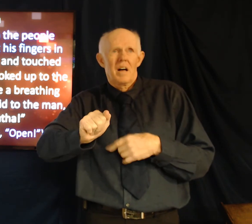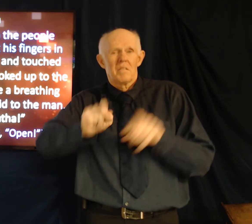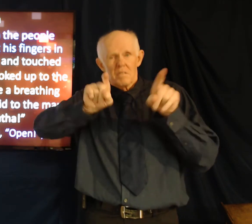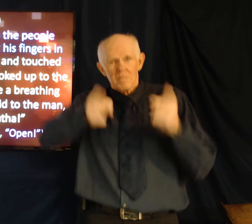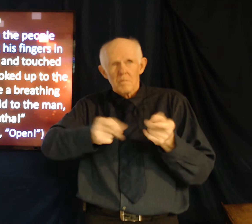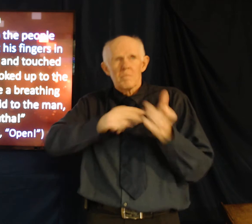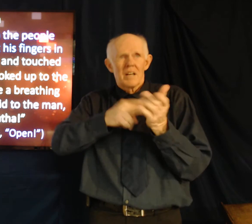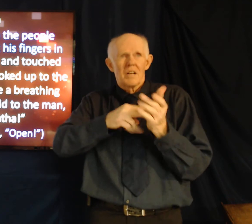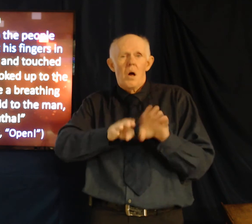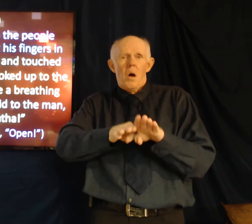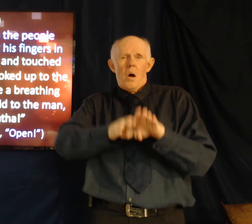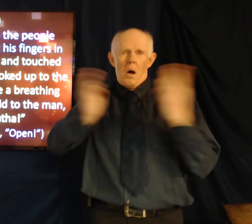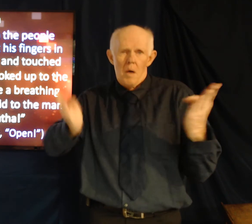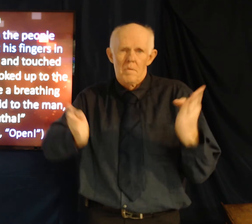This means open.